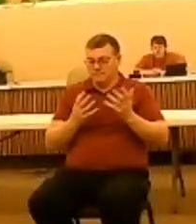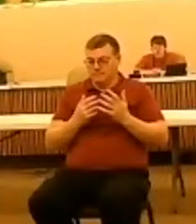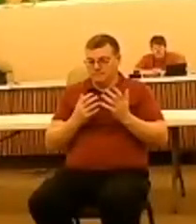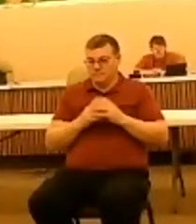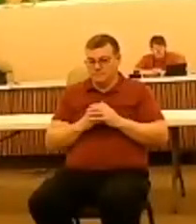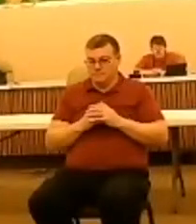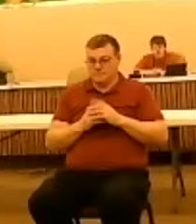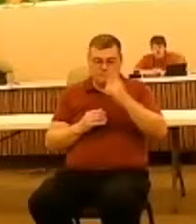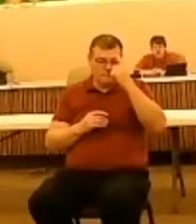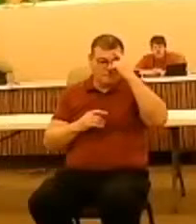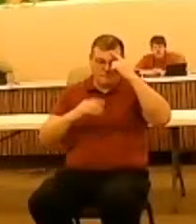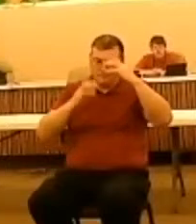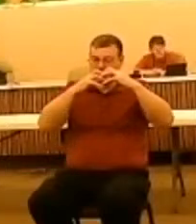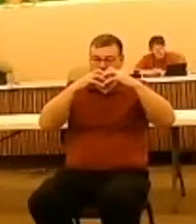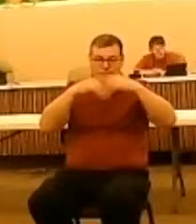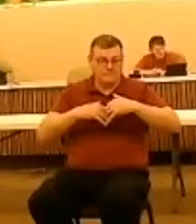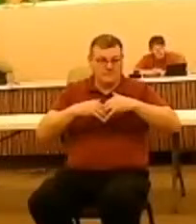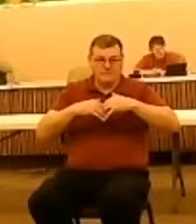sorry, my brain's fried.